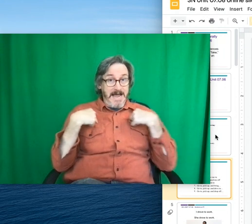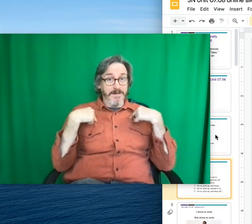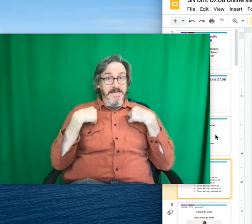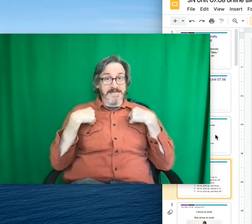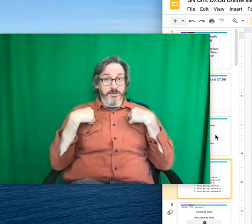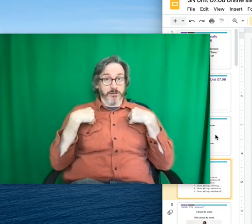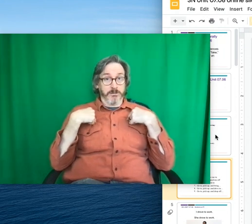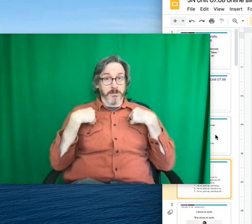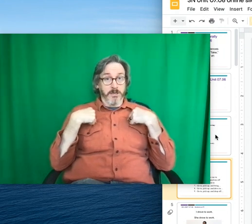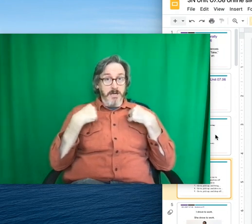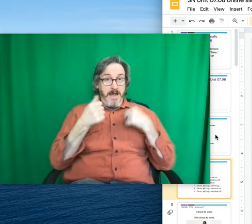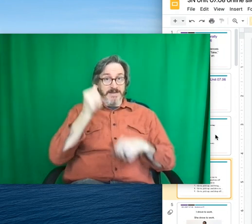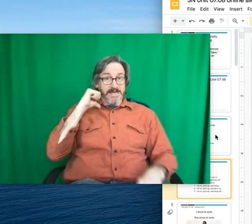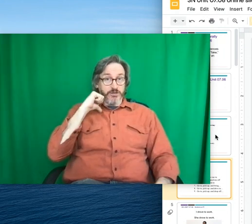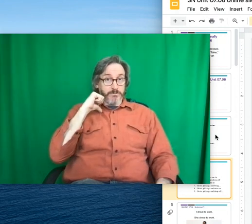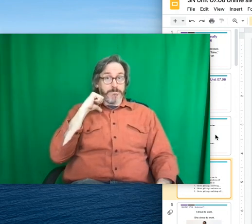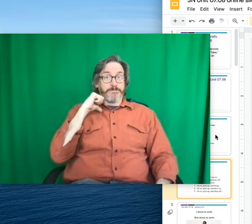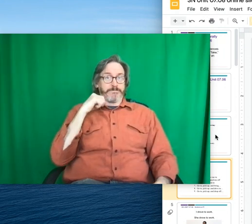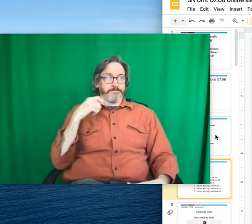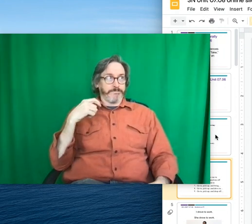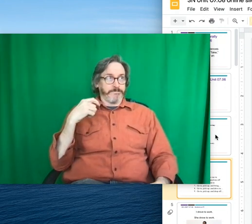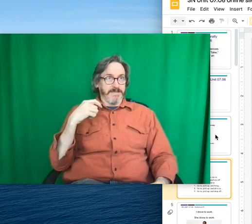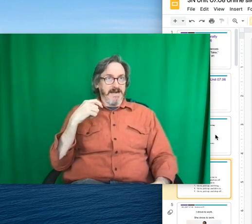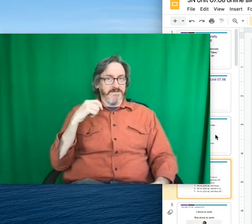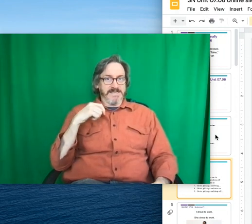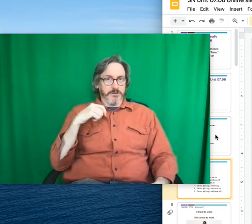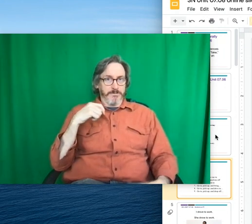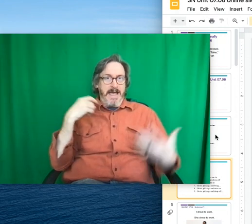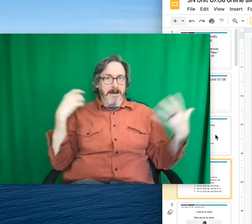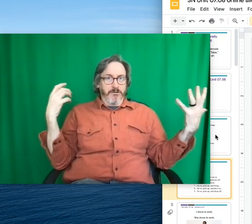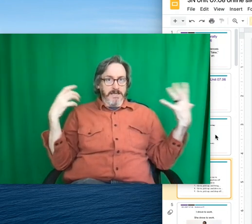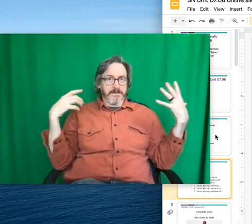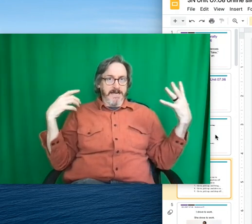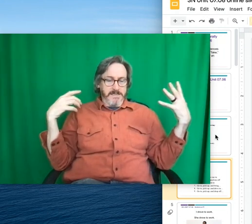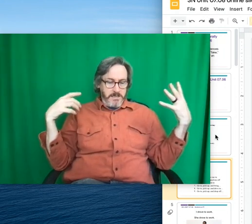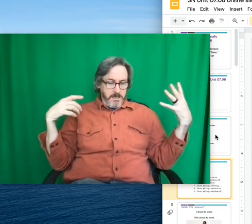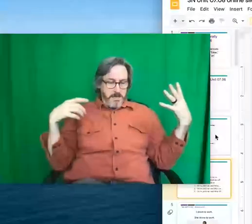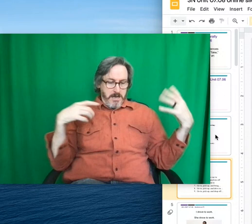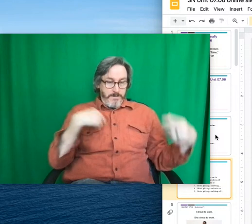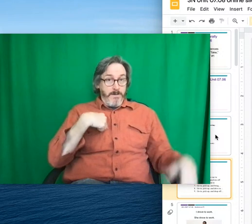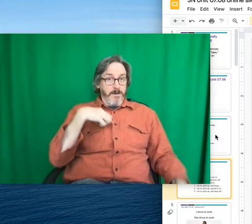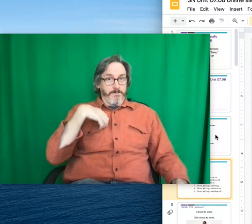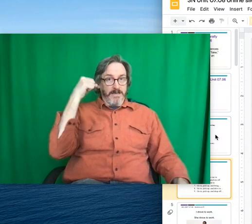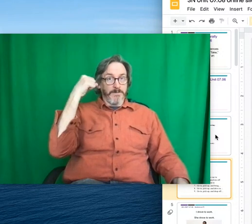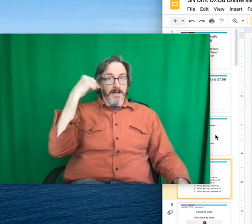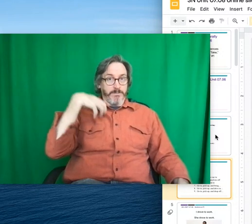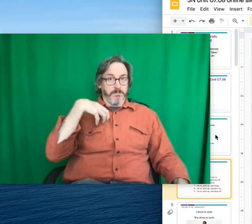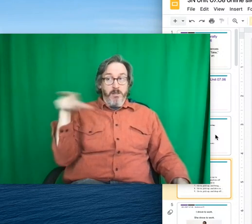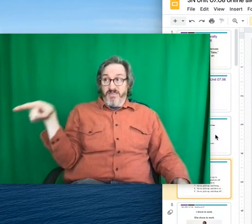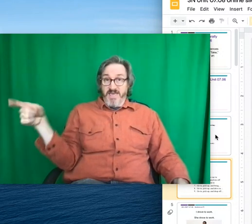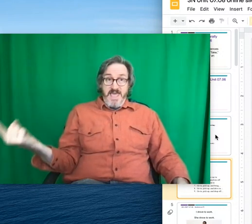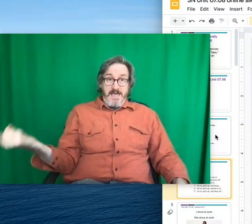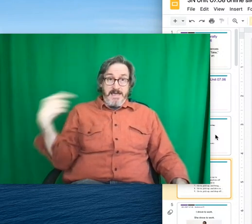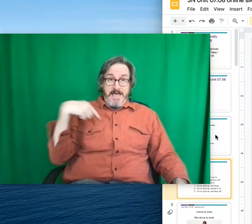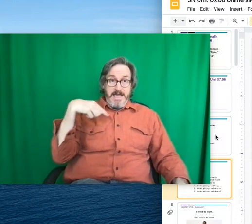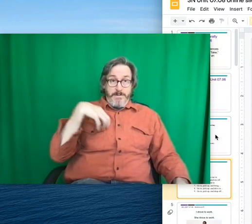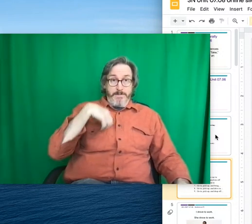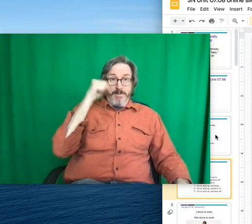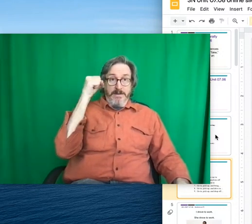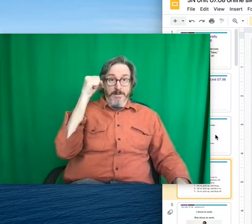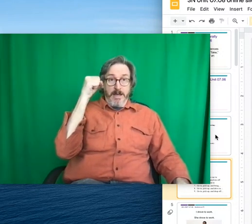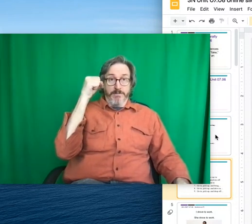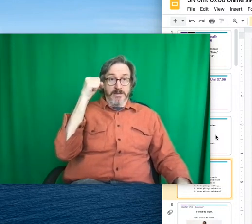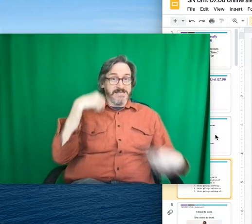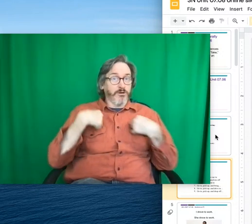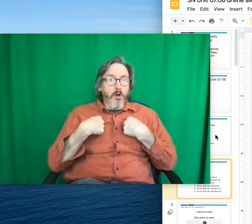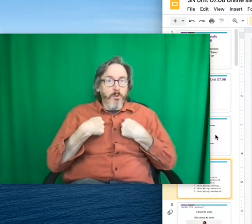Because I'm in the center. I'm in the center, not even center back, really, I guess. Picked me up. They came,